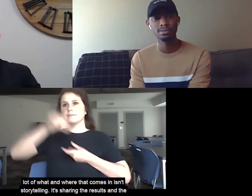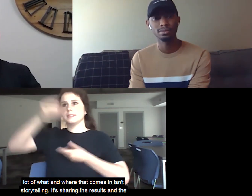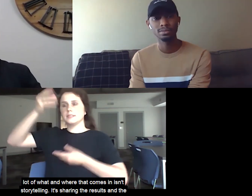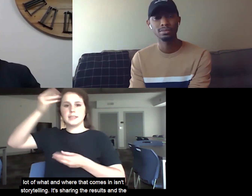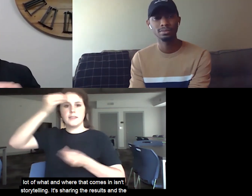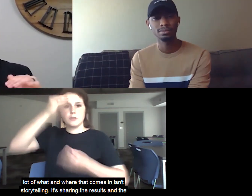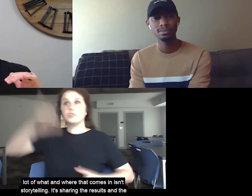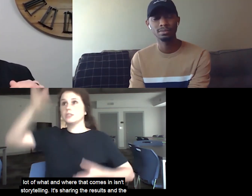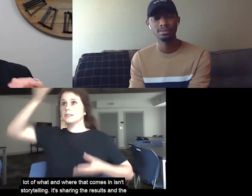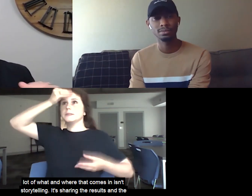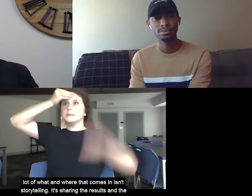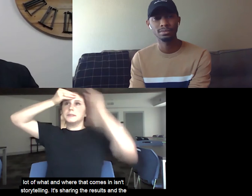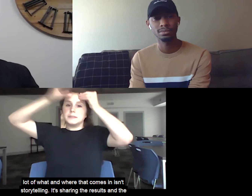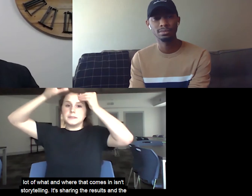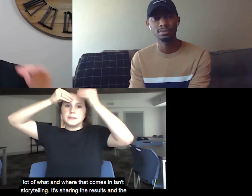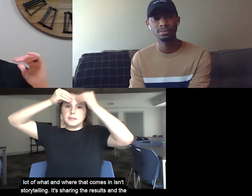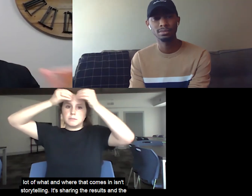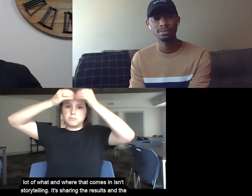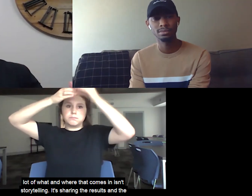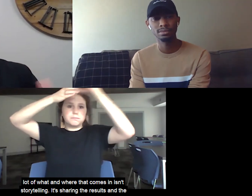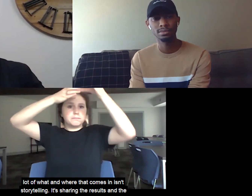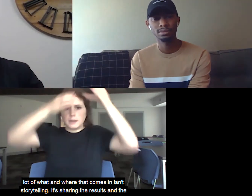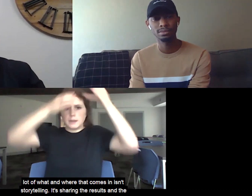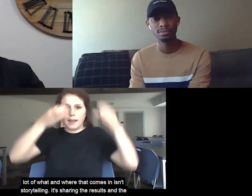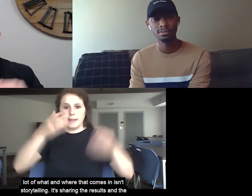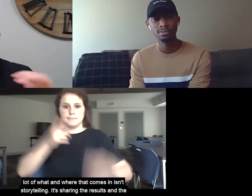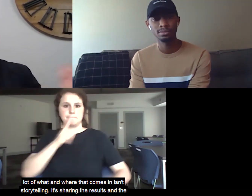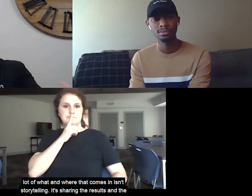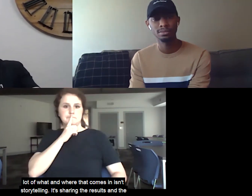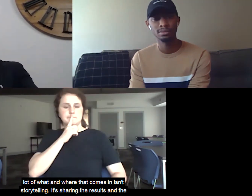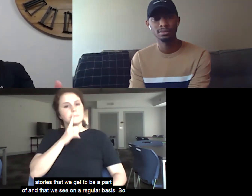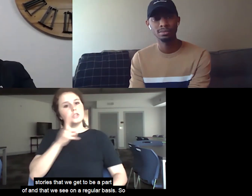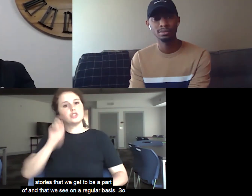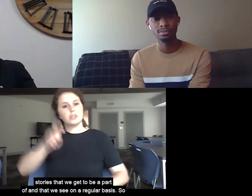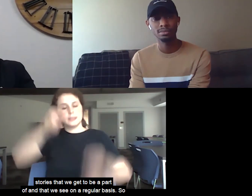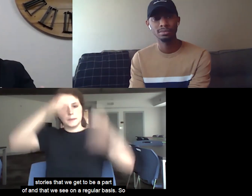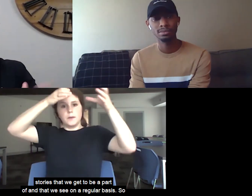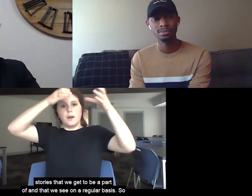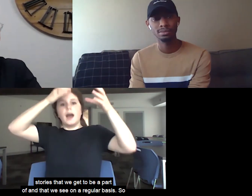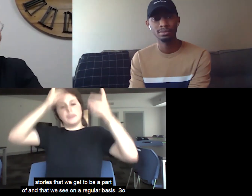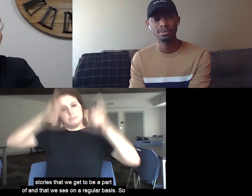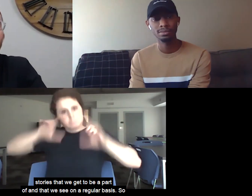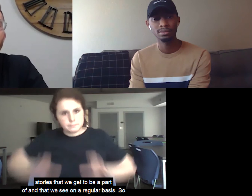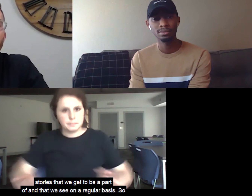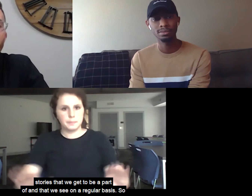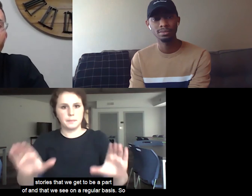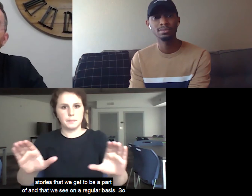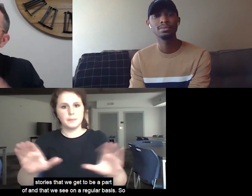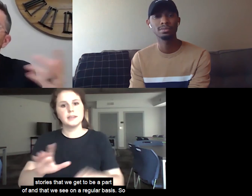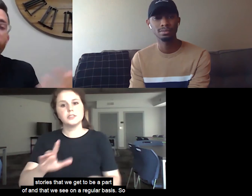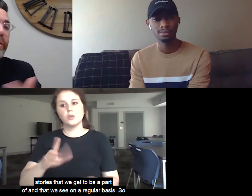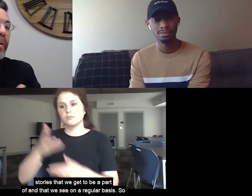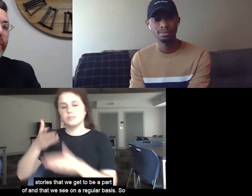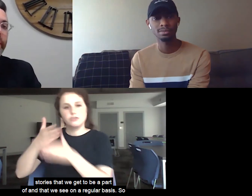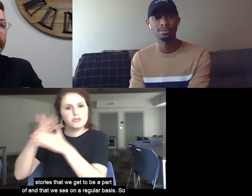of where that comes in is in storytelling, sharing the results and the stories that we